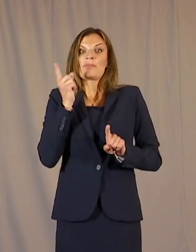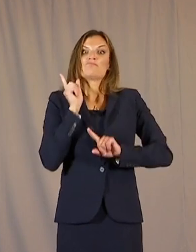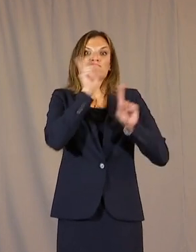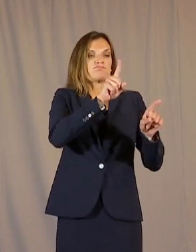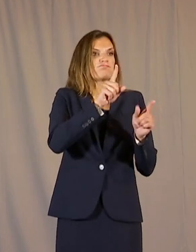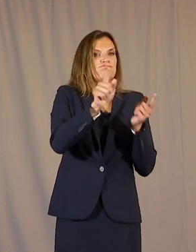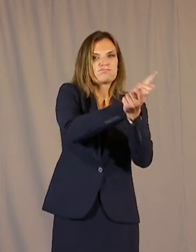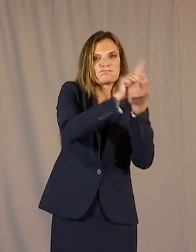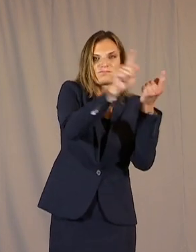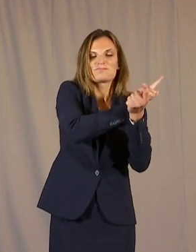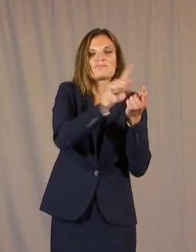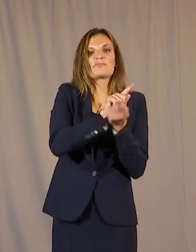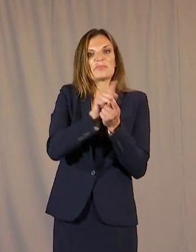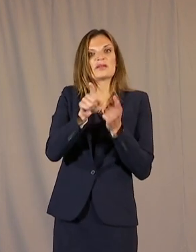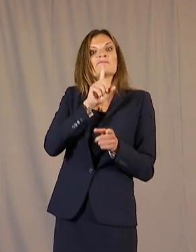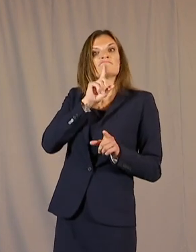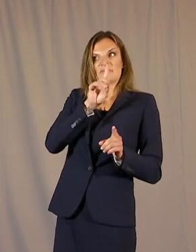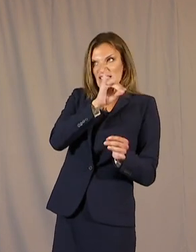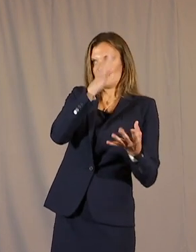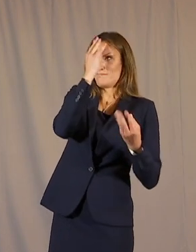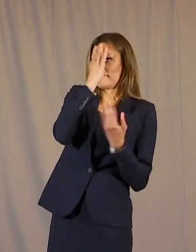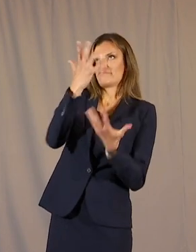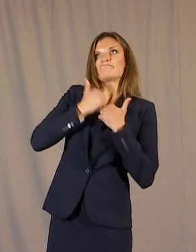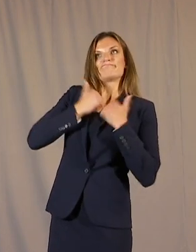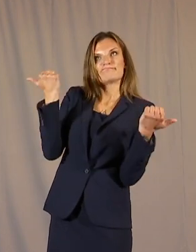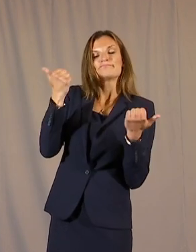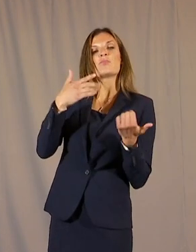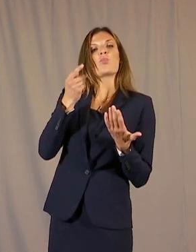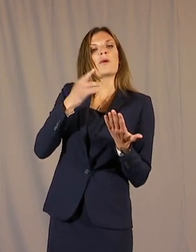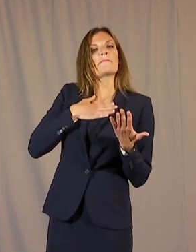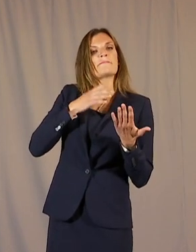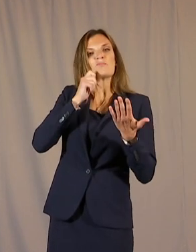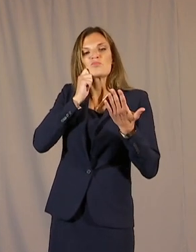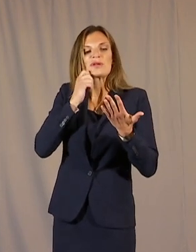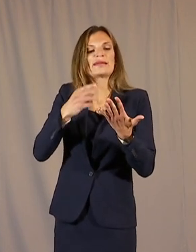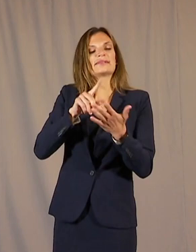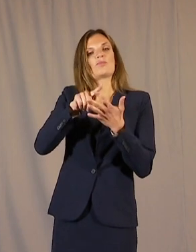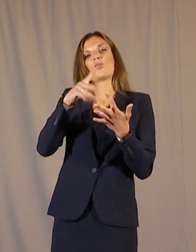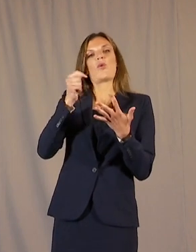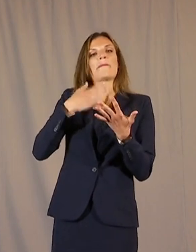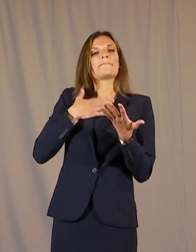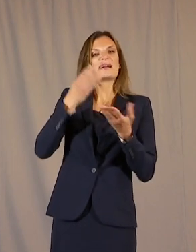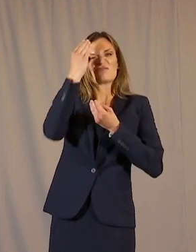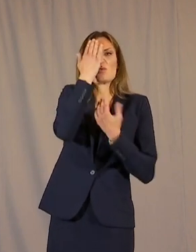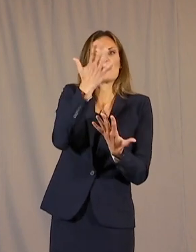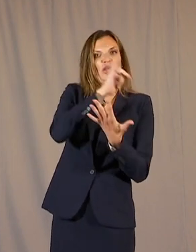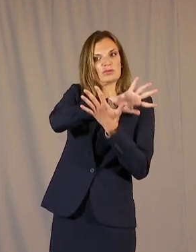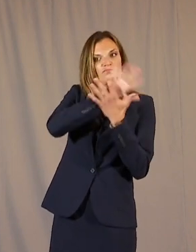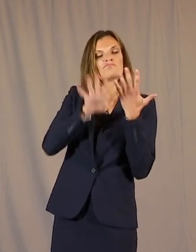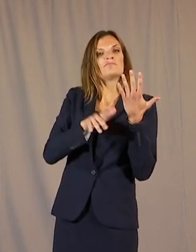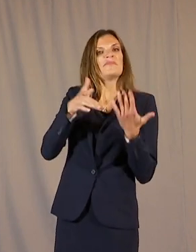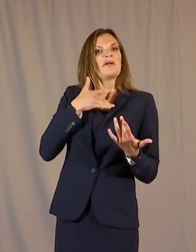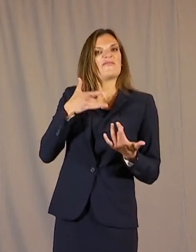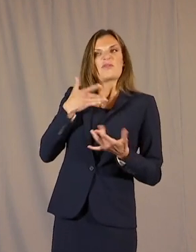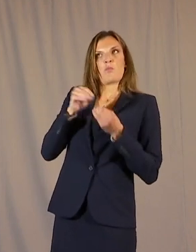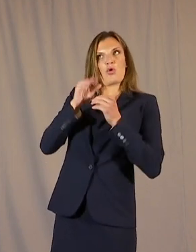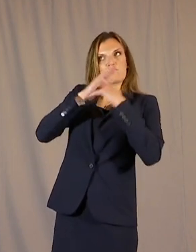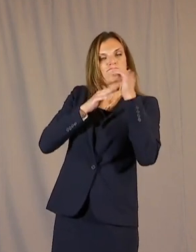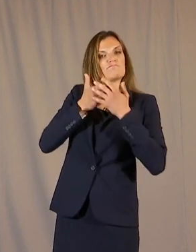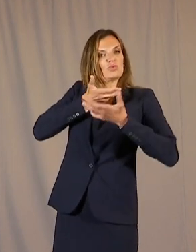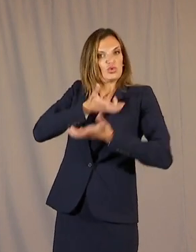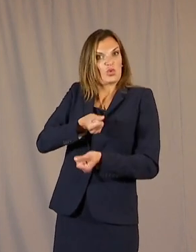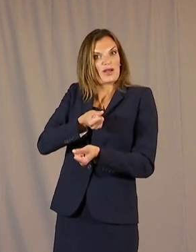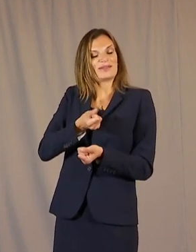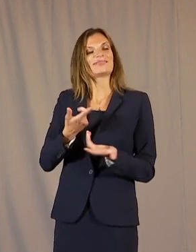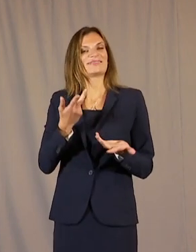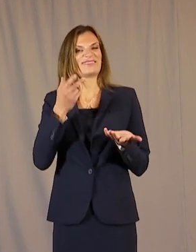them about all the other demographics because they were building trust with the community. So I think it was just a great demonstration of having